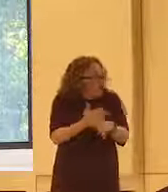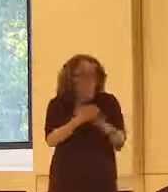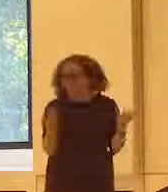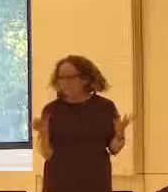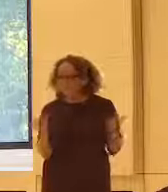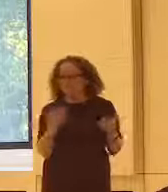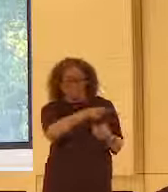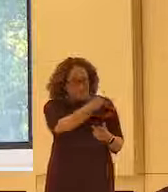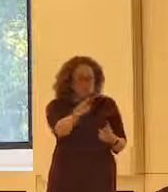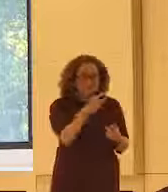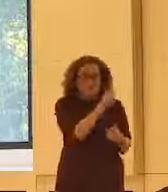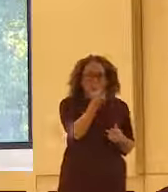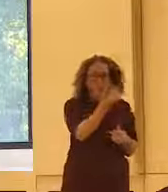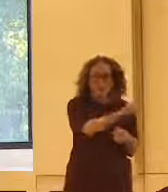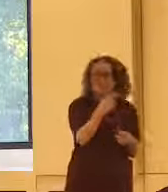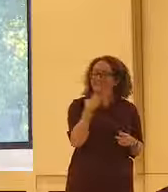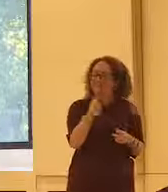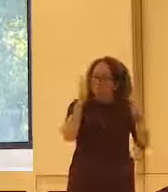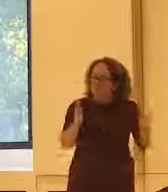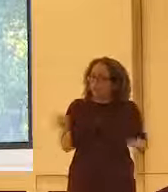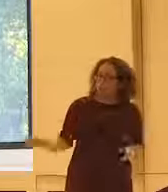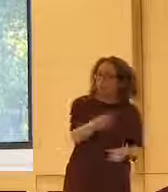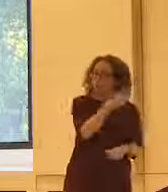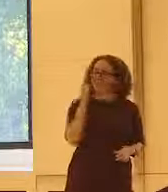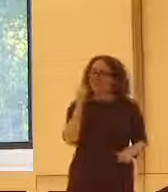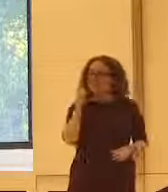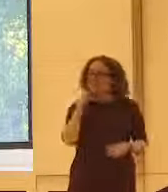wrong, but it's a barrier.